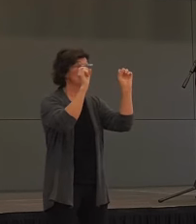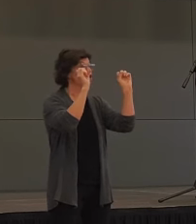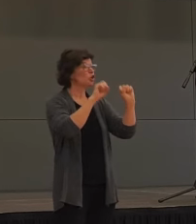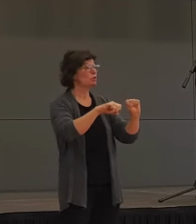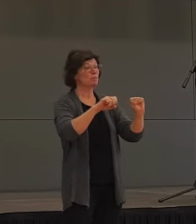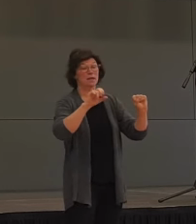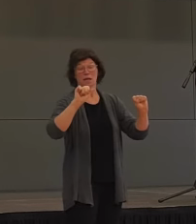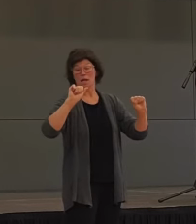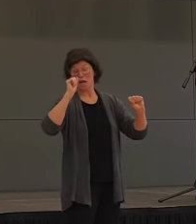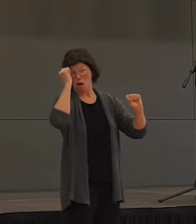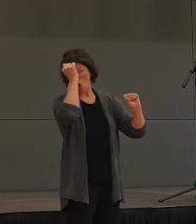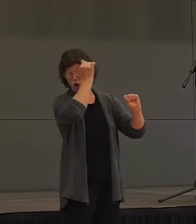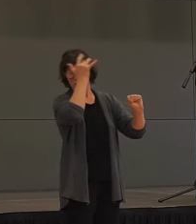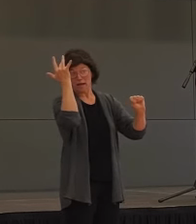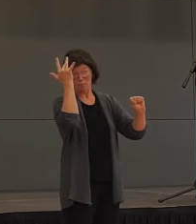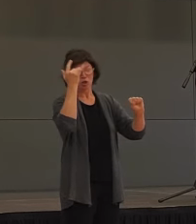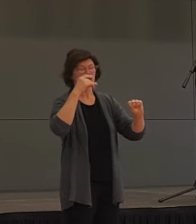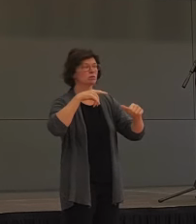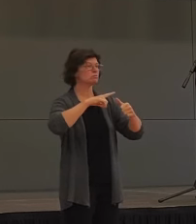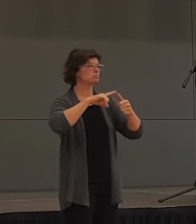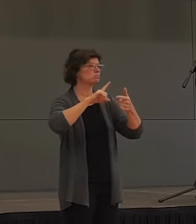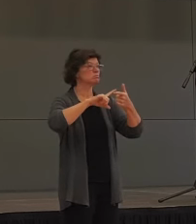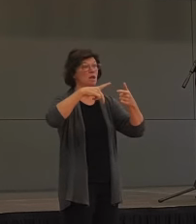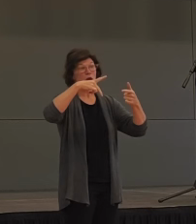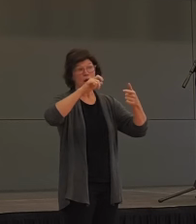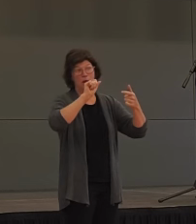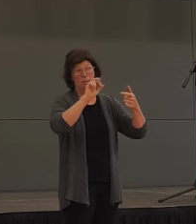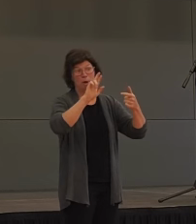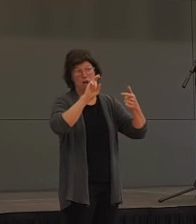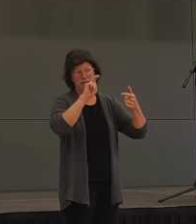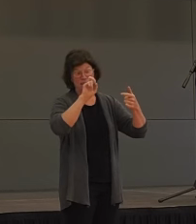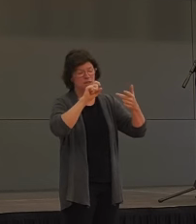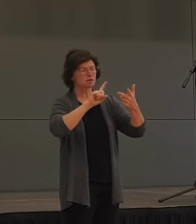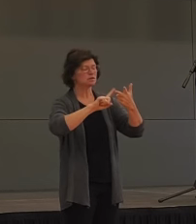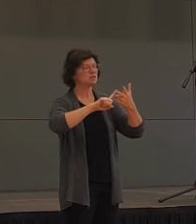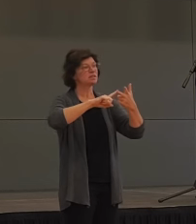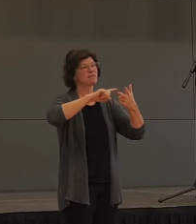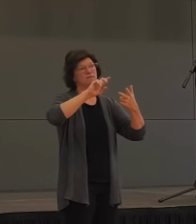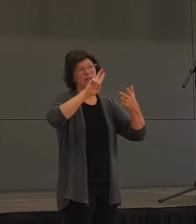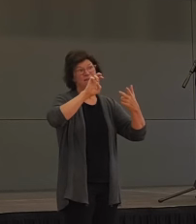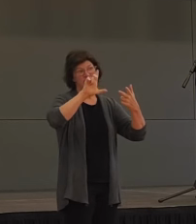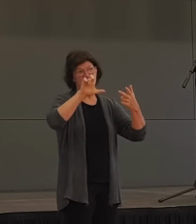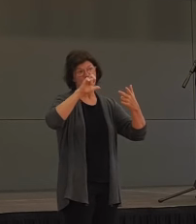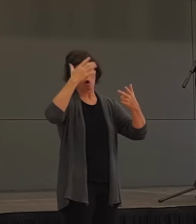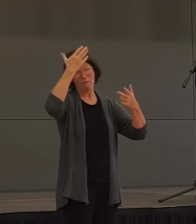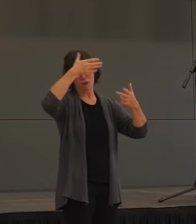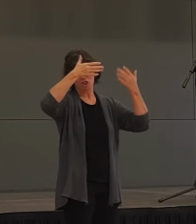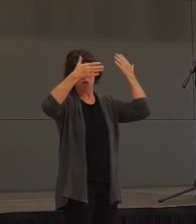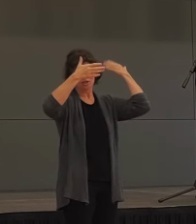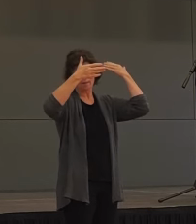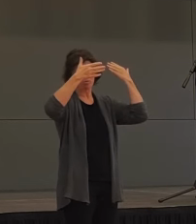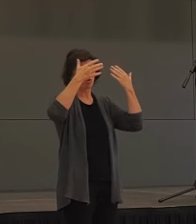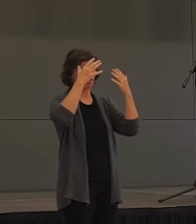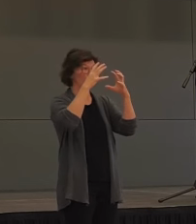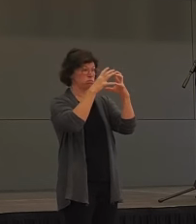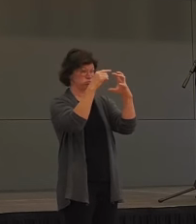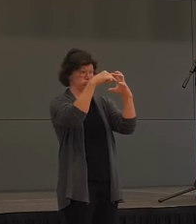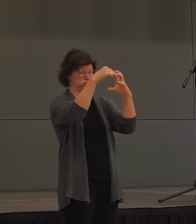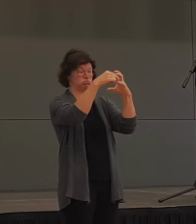related dementias, Lewy body, Parkinson's, vascular, frontotemporal, or it may